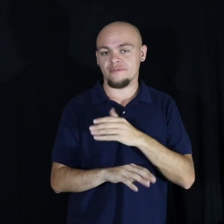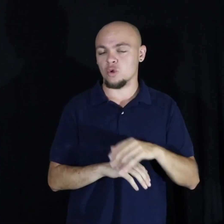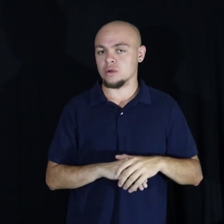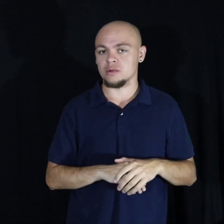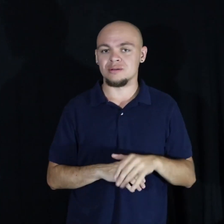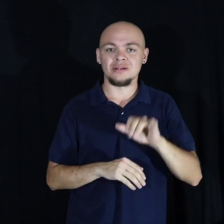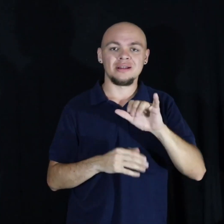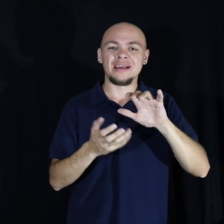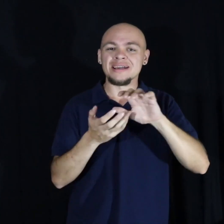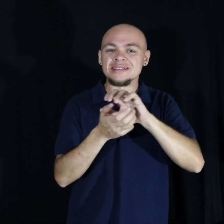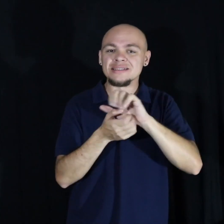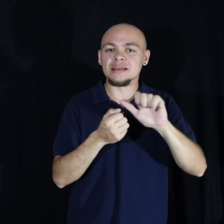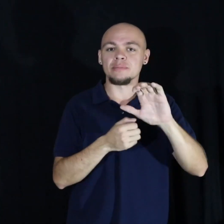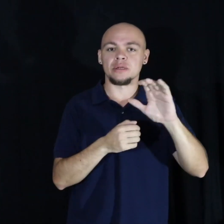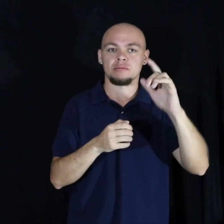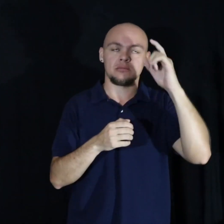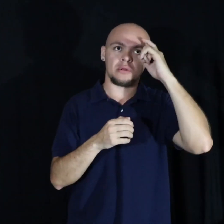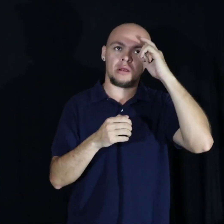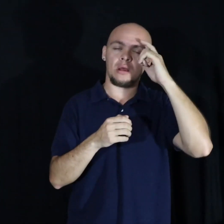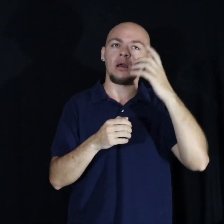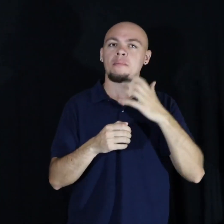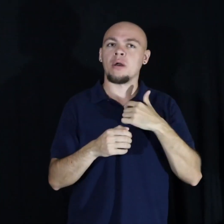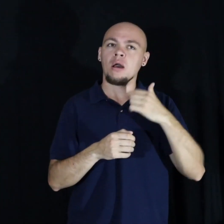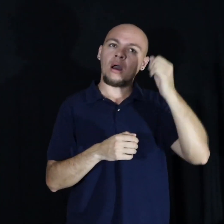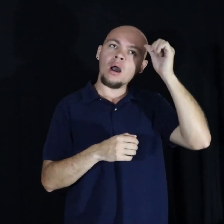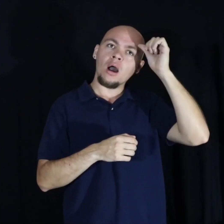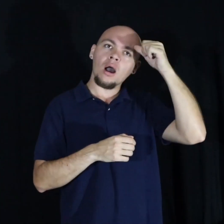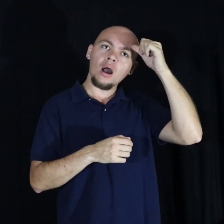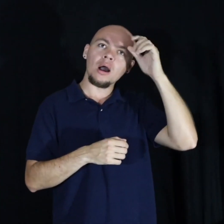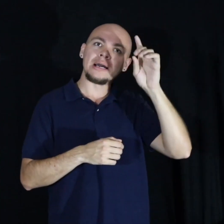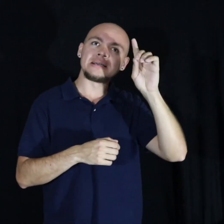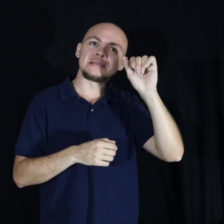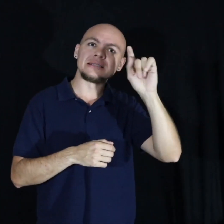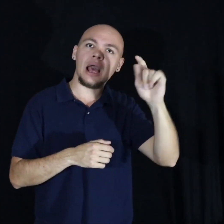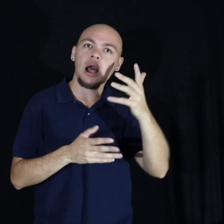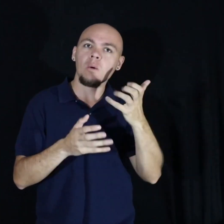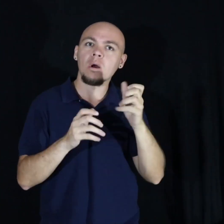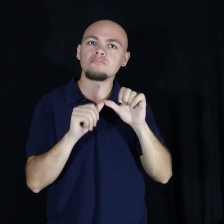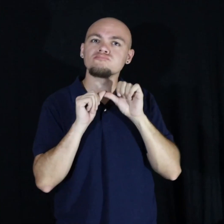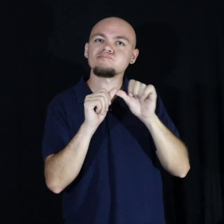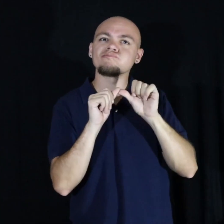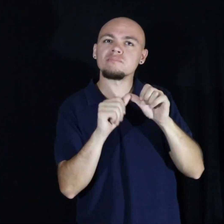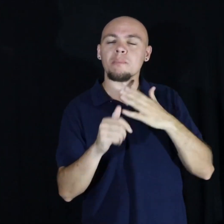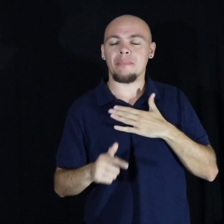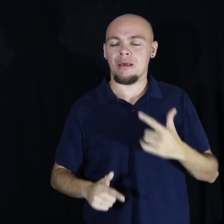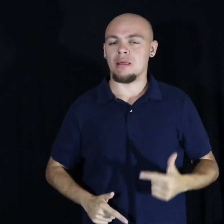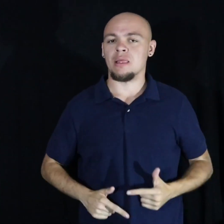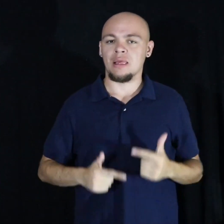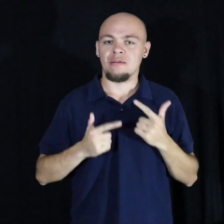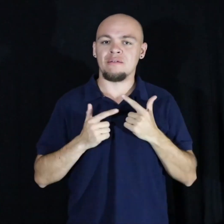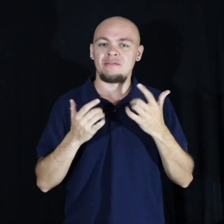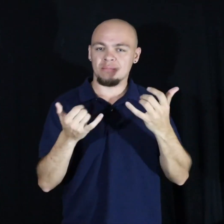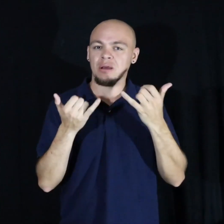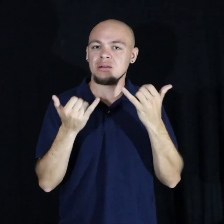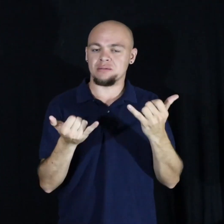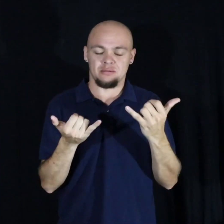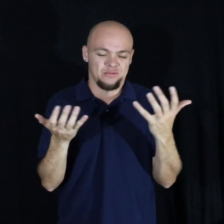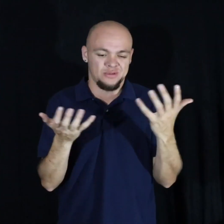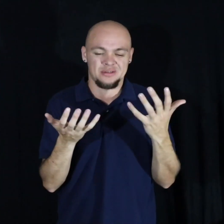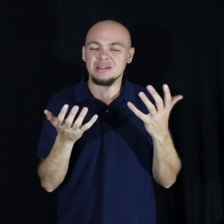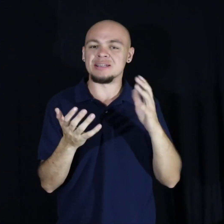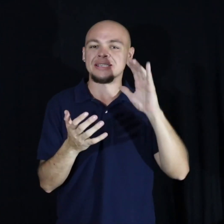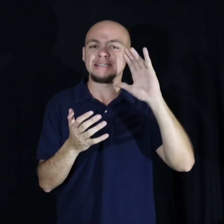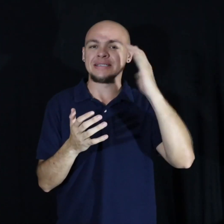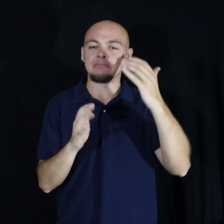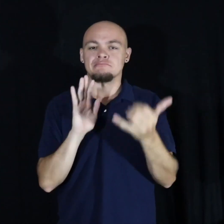damaged computer chip, my brain still retained some of this data of what I once aspired to do with my life. But now, it seemed out of